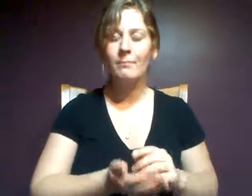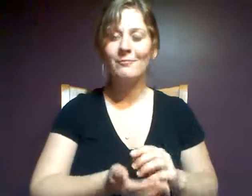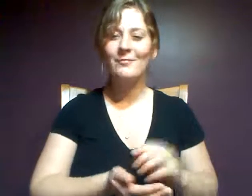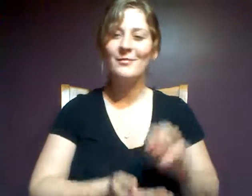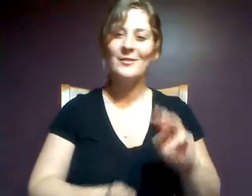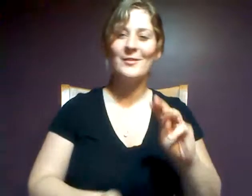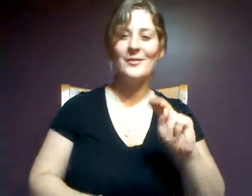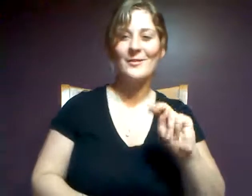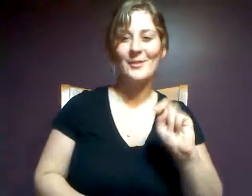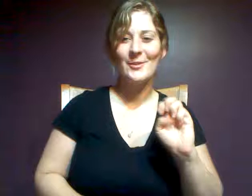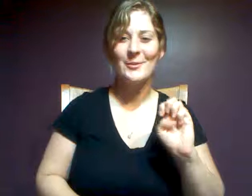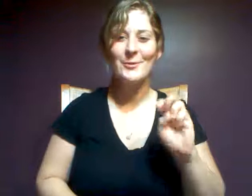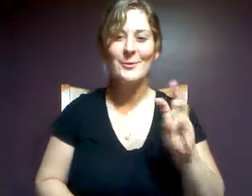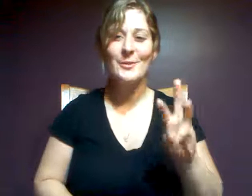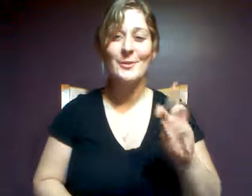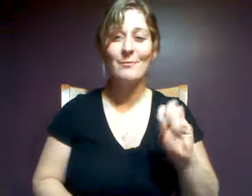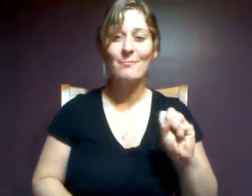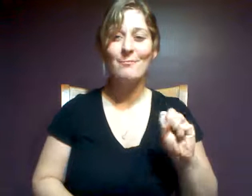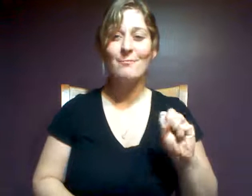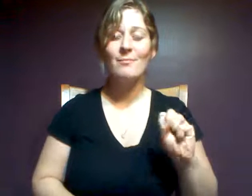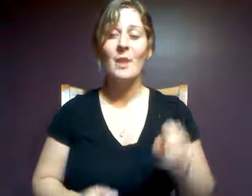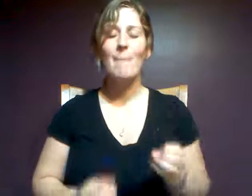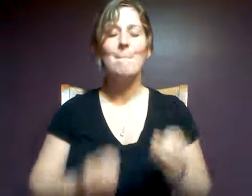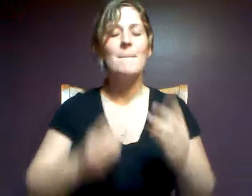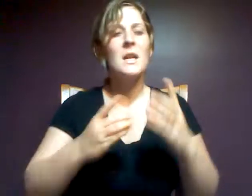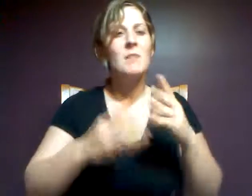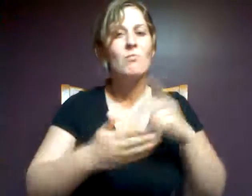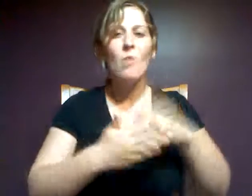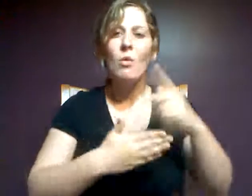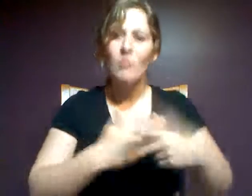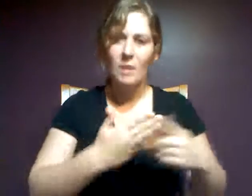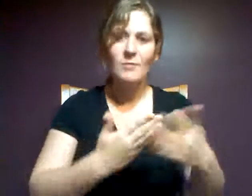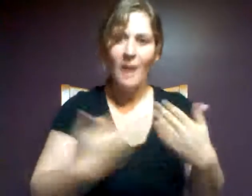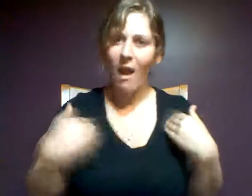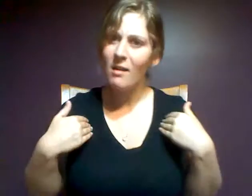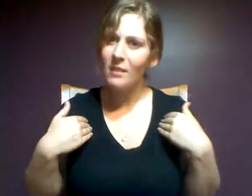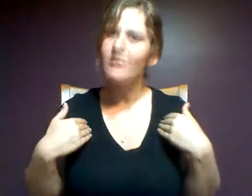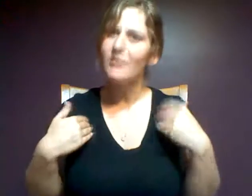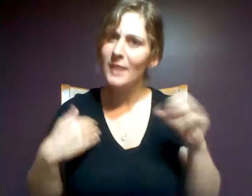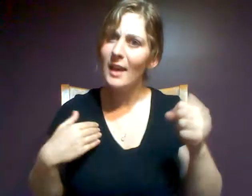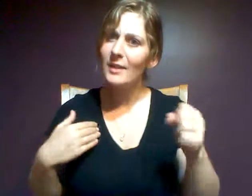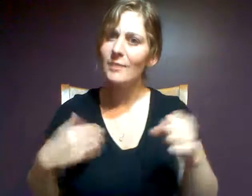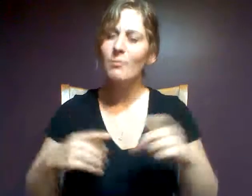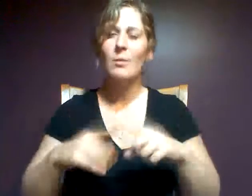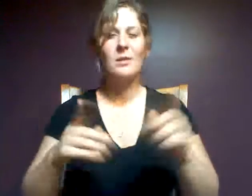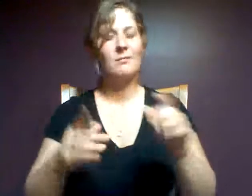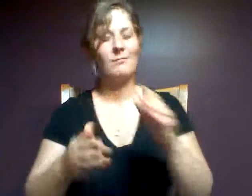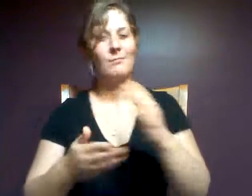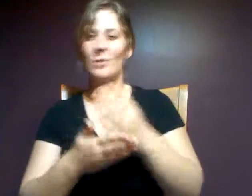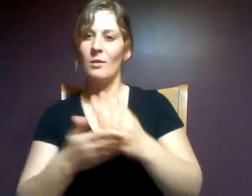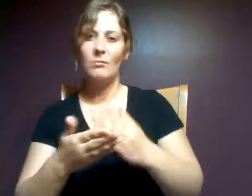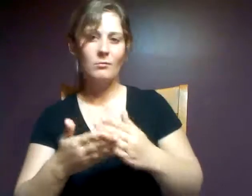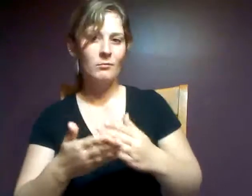work. I was shocked to learn that many well-meaning programs are